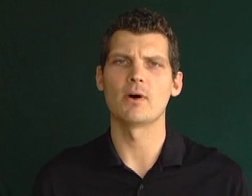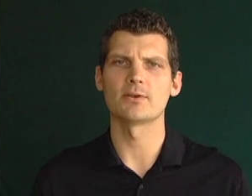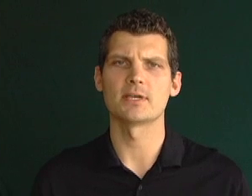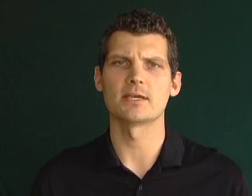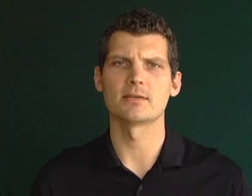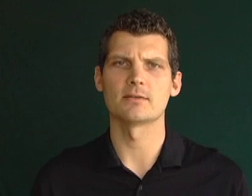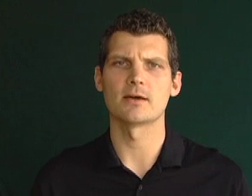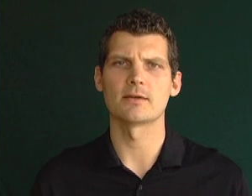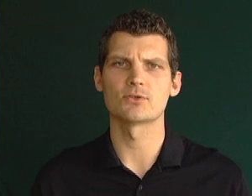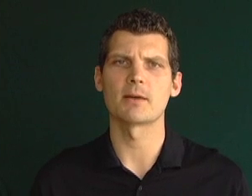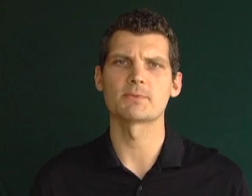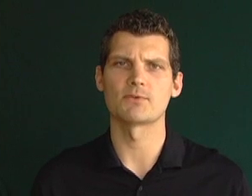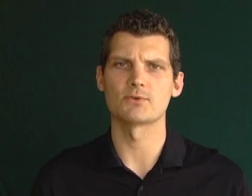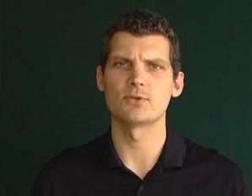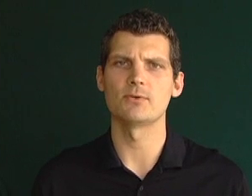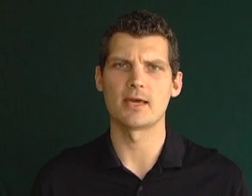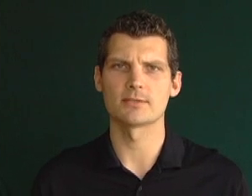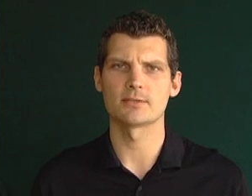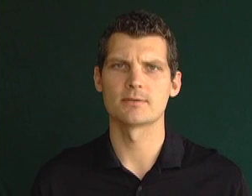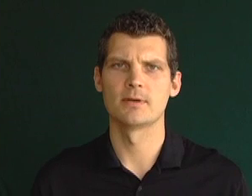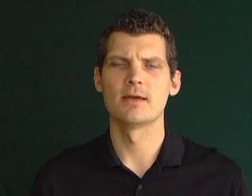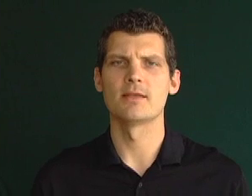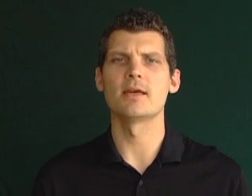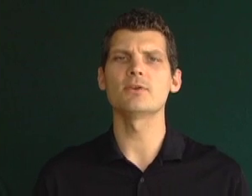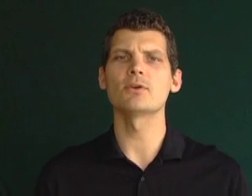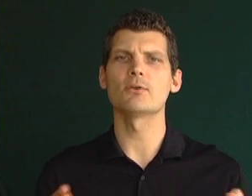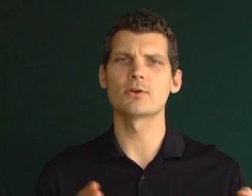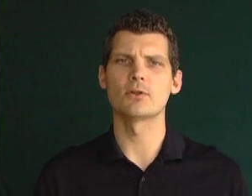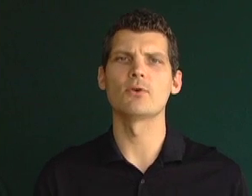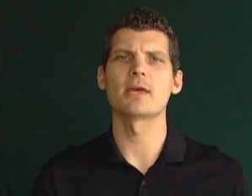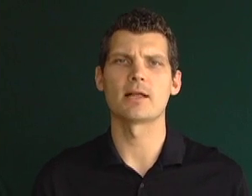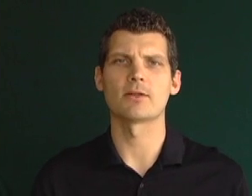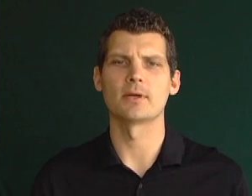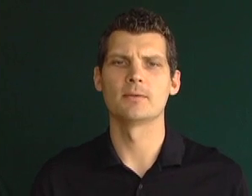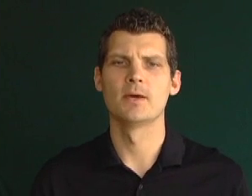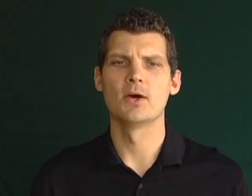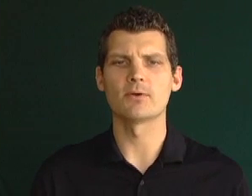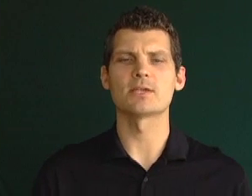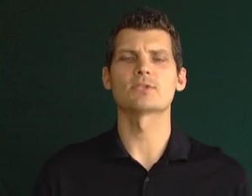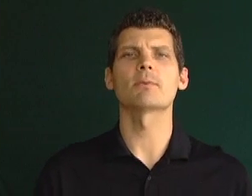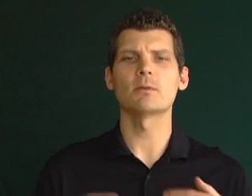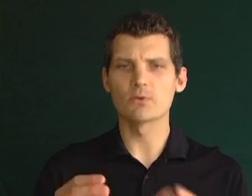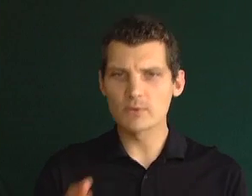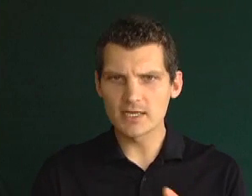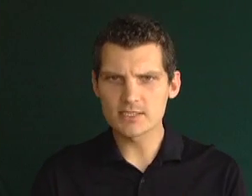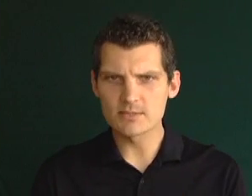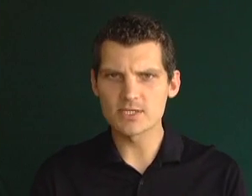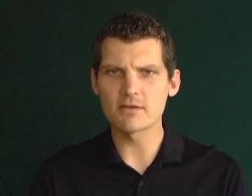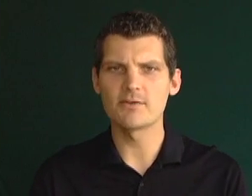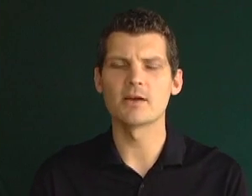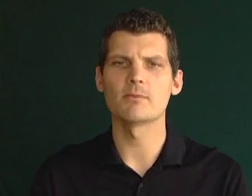while you're taking the drops for those 2 days. Then you go to your low calorie. Okay, so I'm going to be reading some stuff here